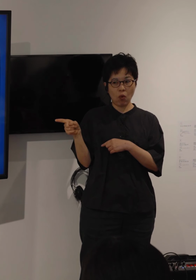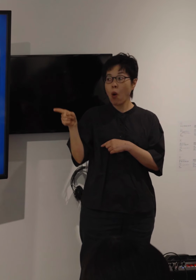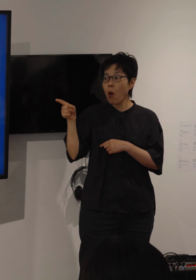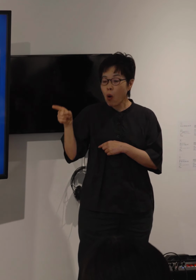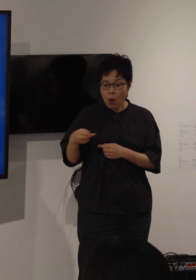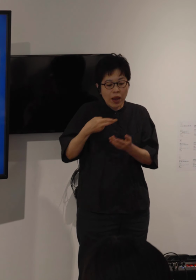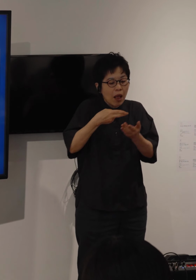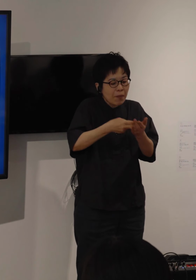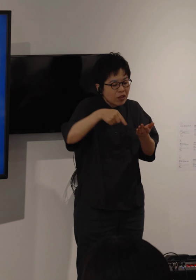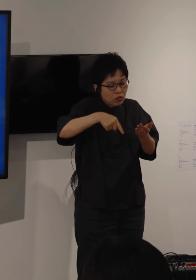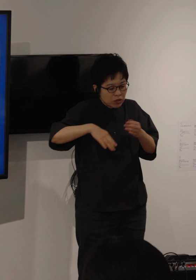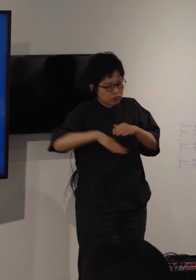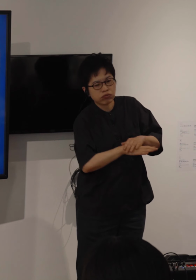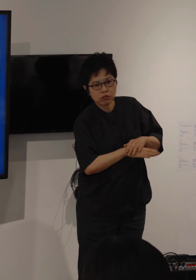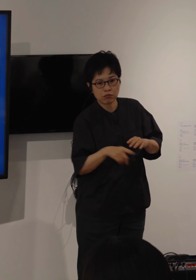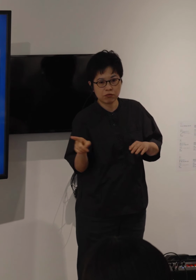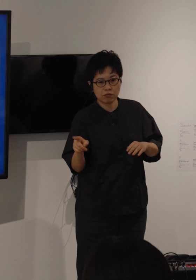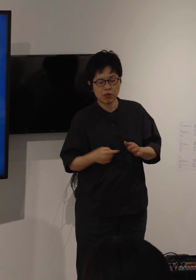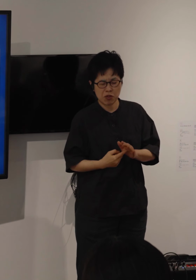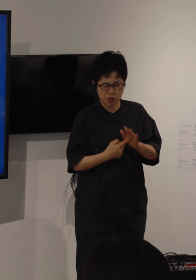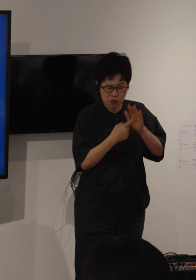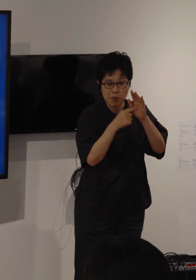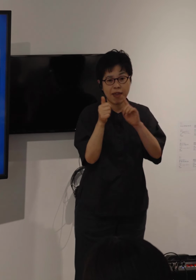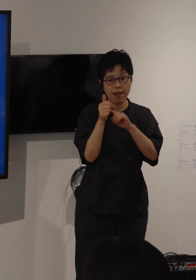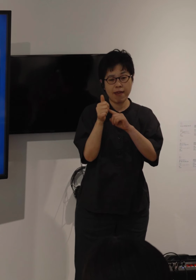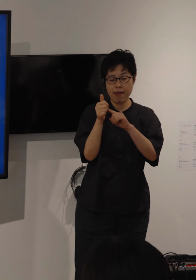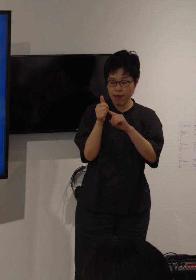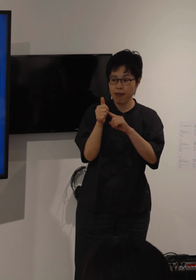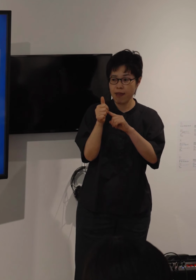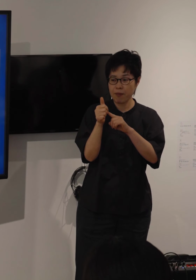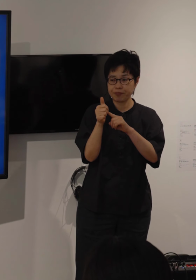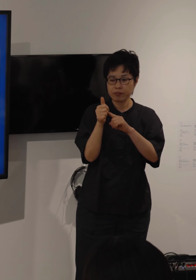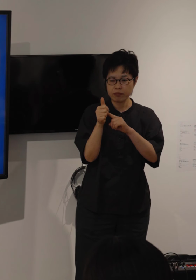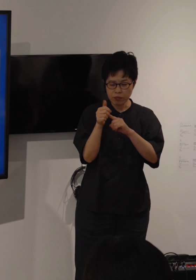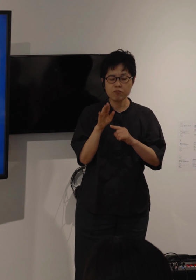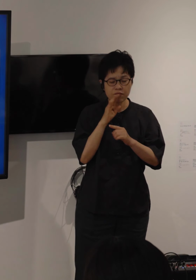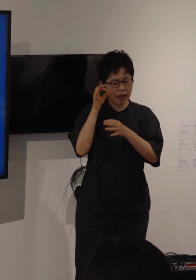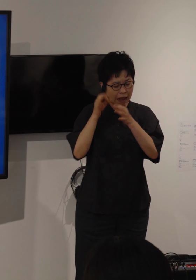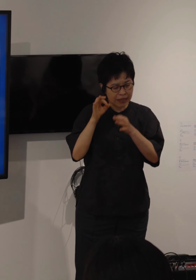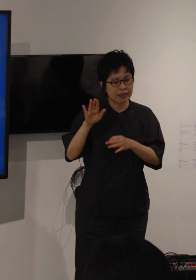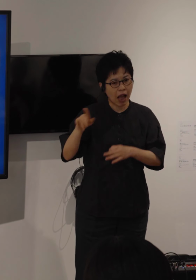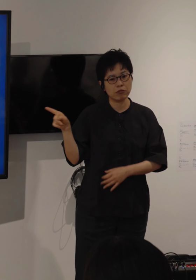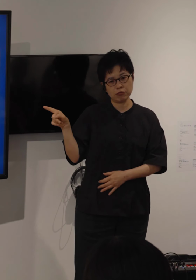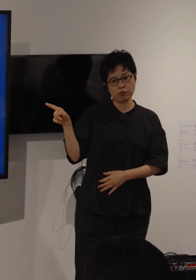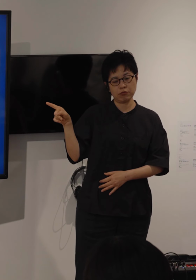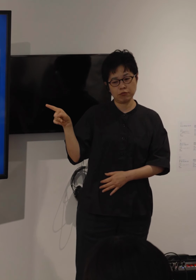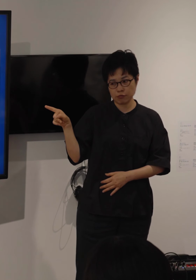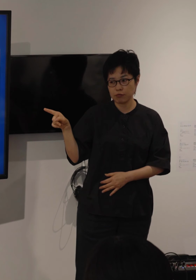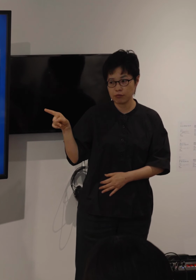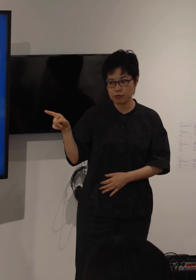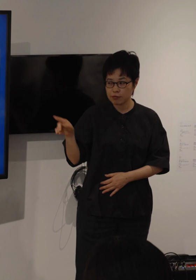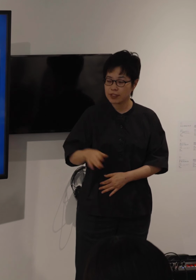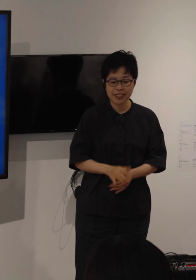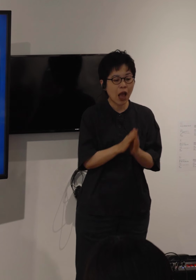is a very famous artist worth a lot of money. And it was tucked up in a folder. It had never seen the light of